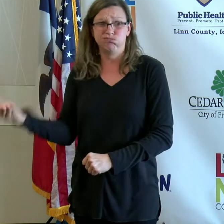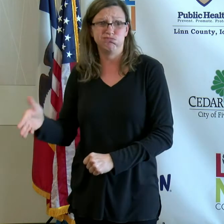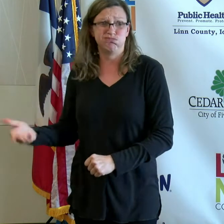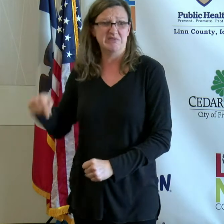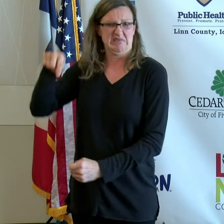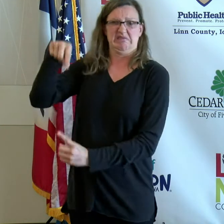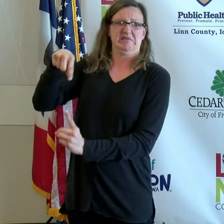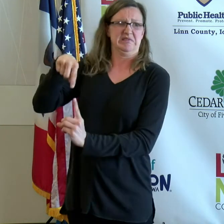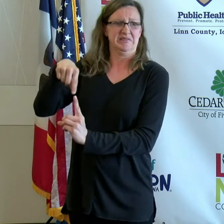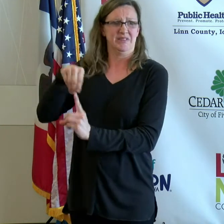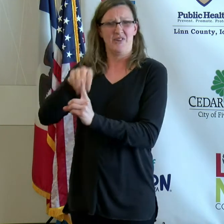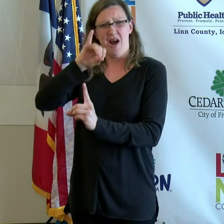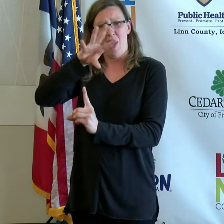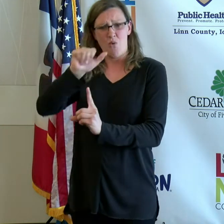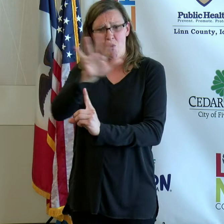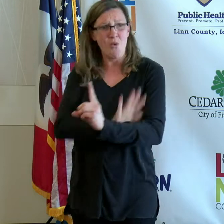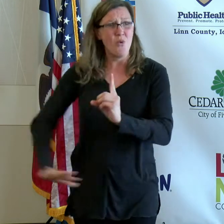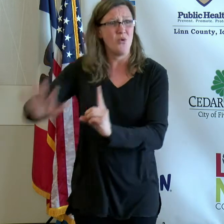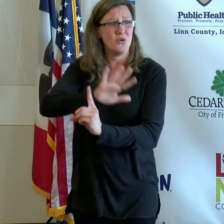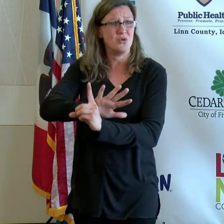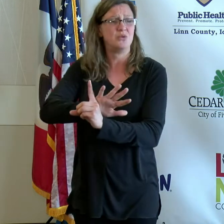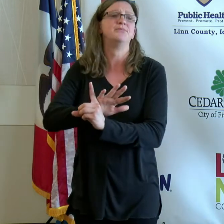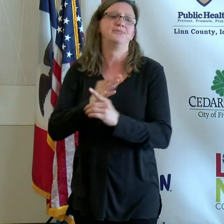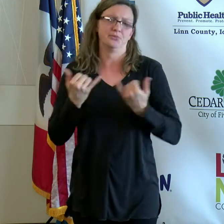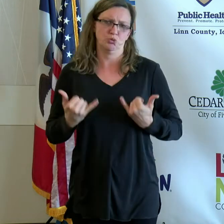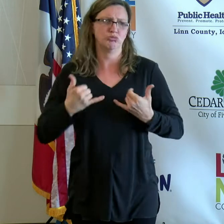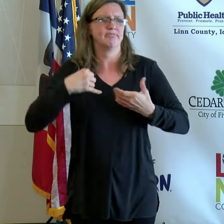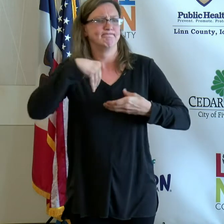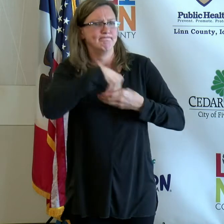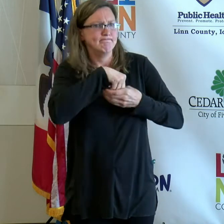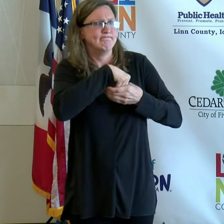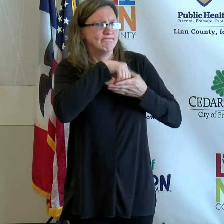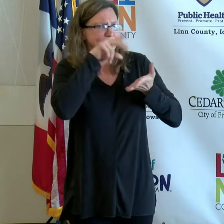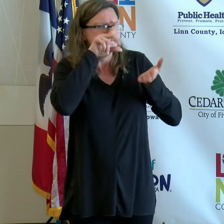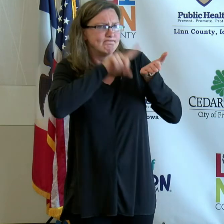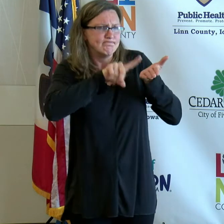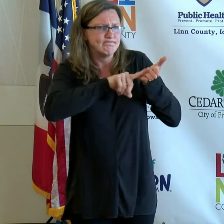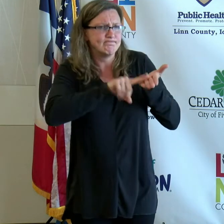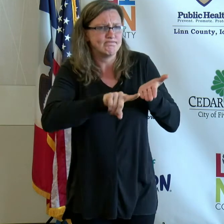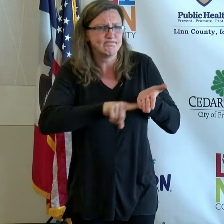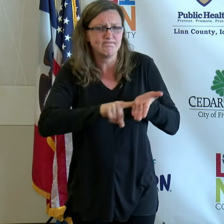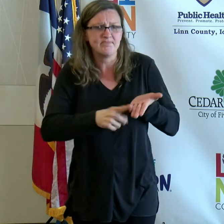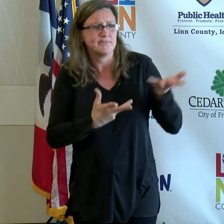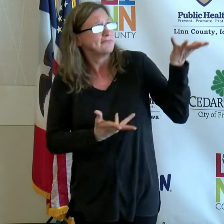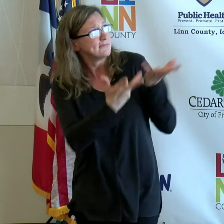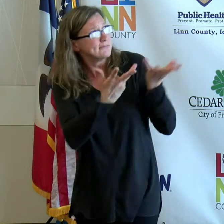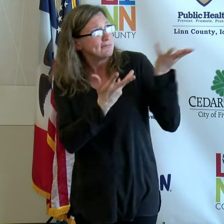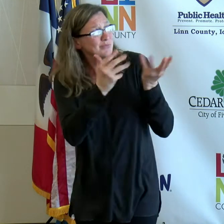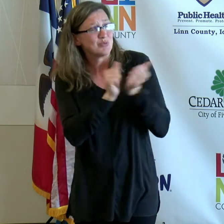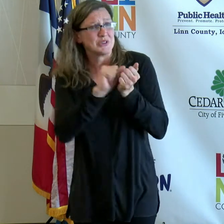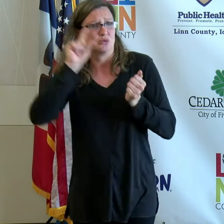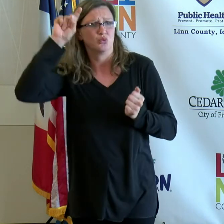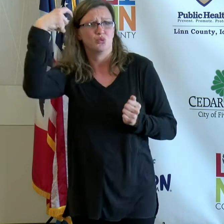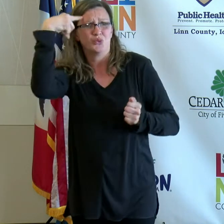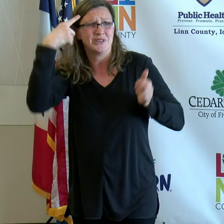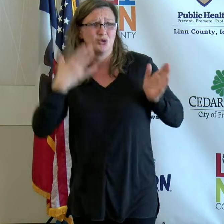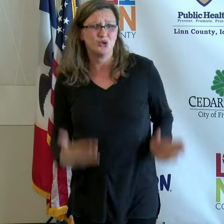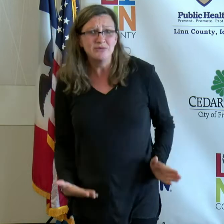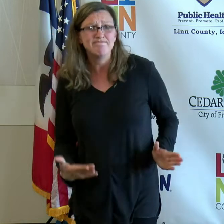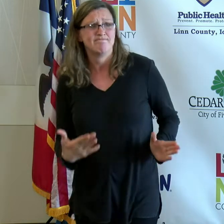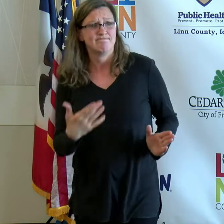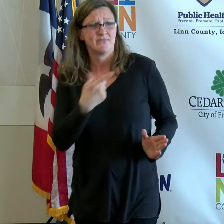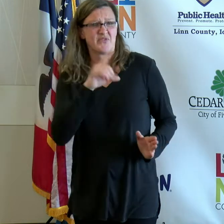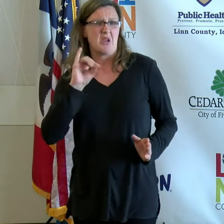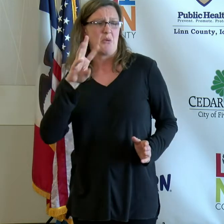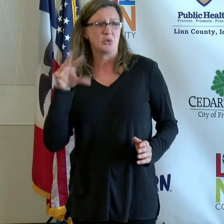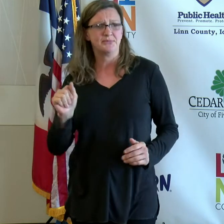that additional research and speaking directly to the governor, it was really confirmed that in Iowa, cities and counties do not have the authority